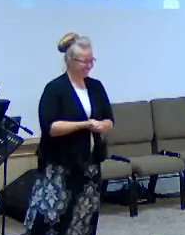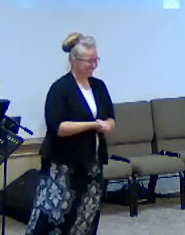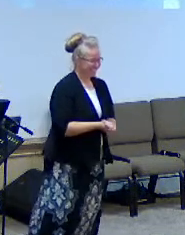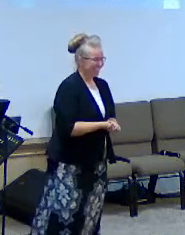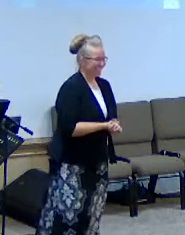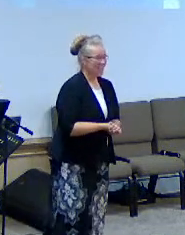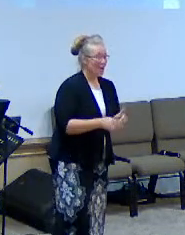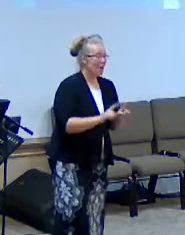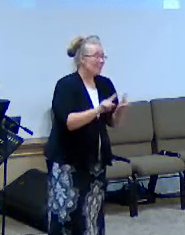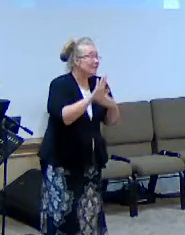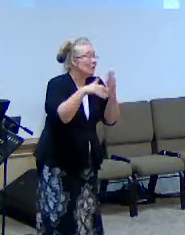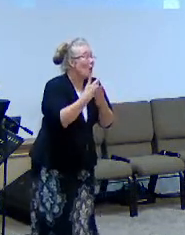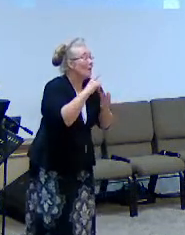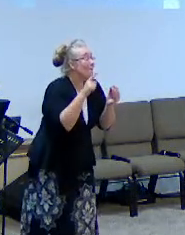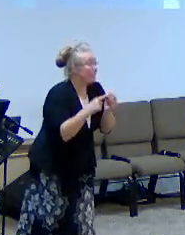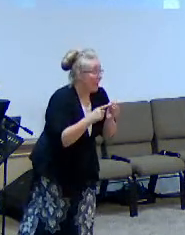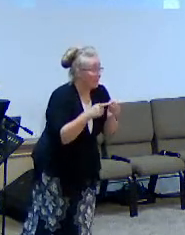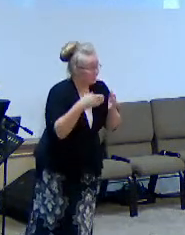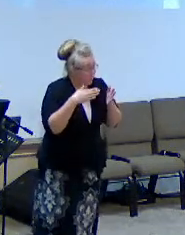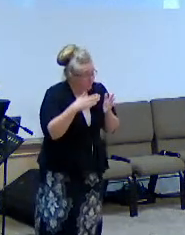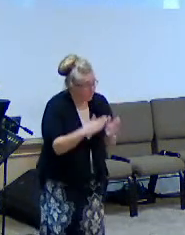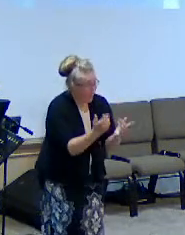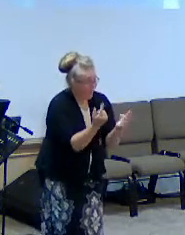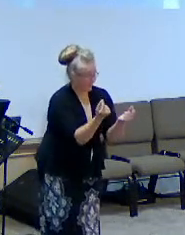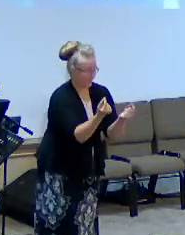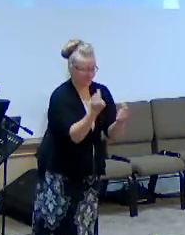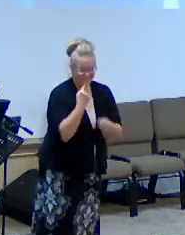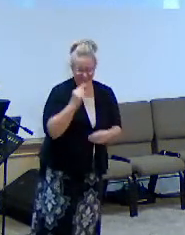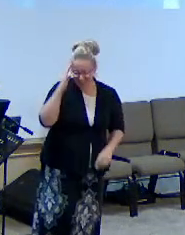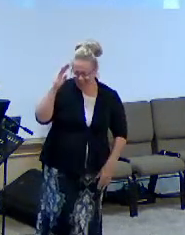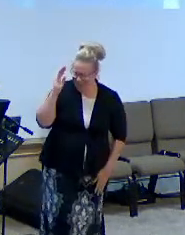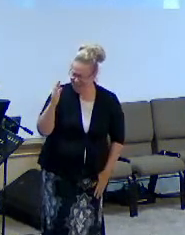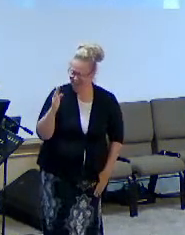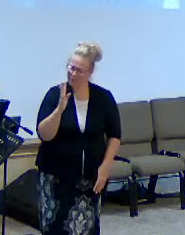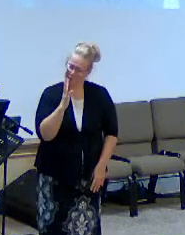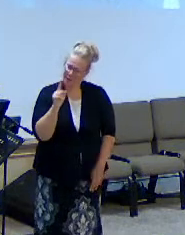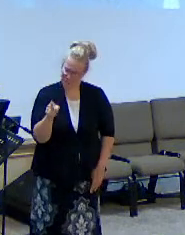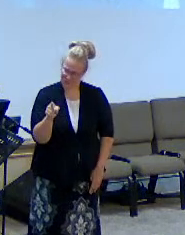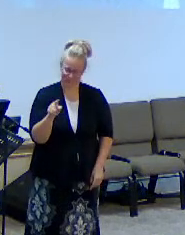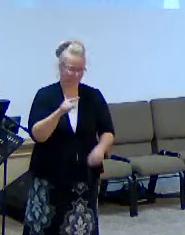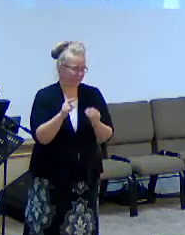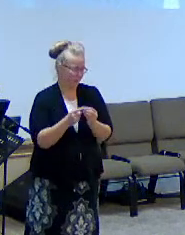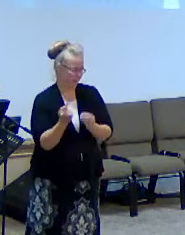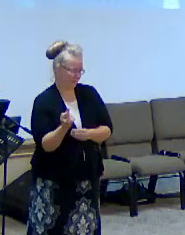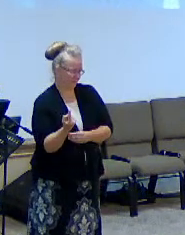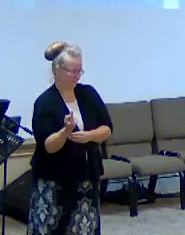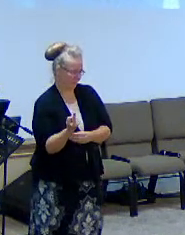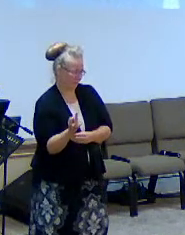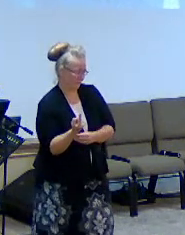But it's all about the approach. If you come in, say, hey, babe, I want to talk to you about something.